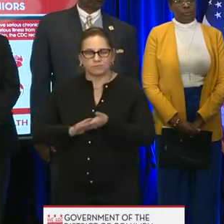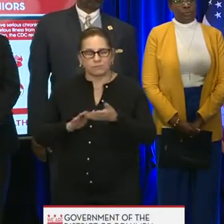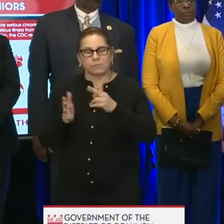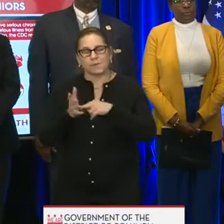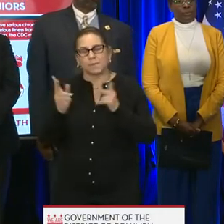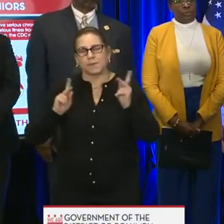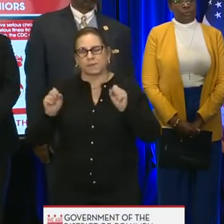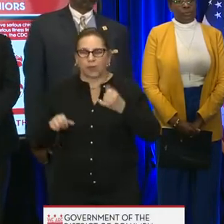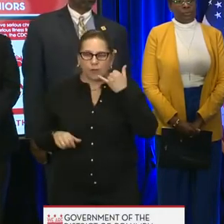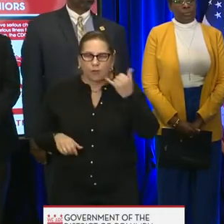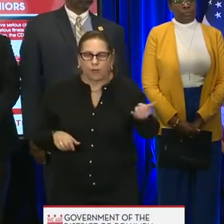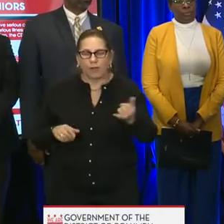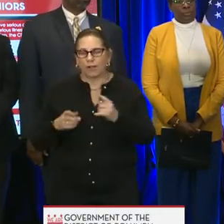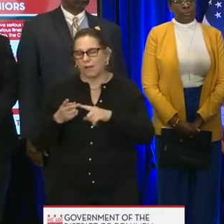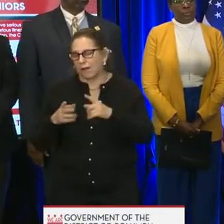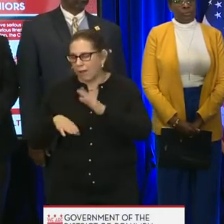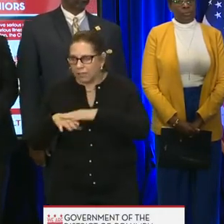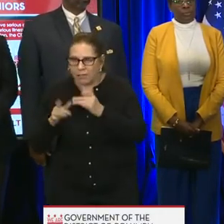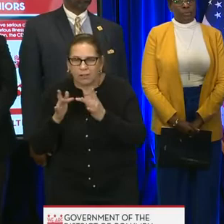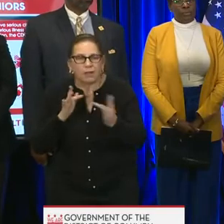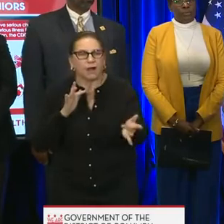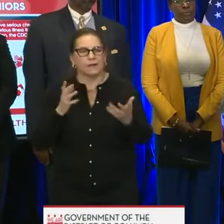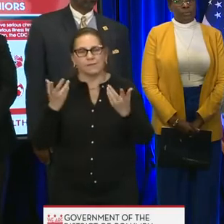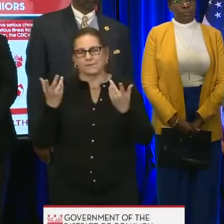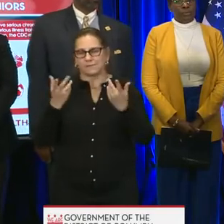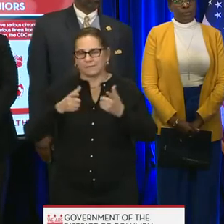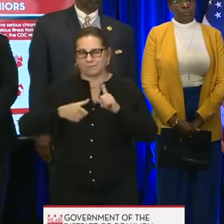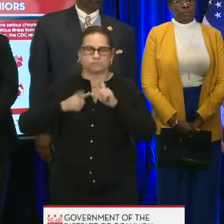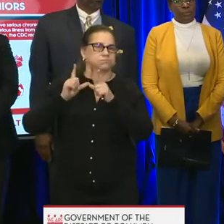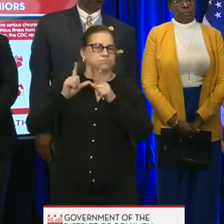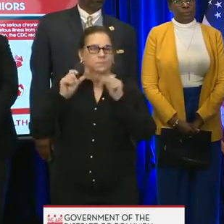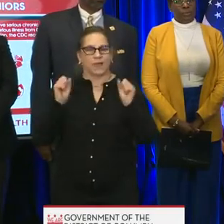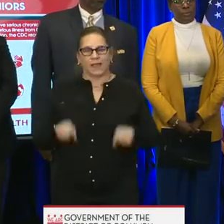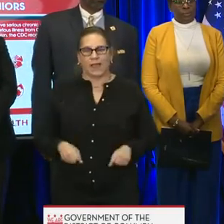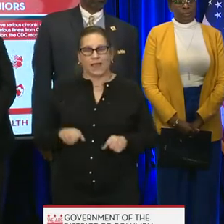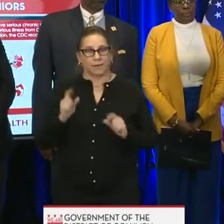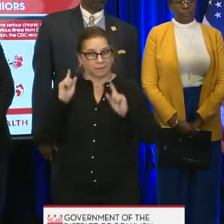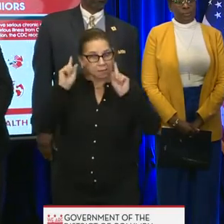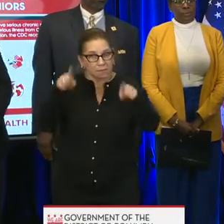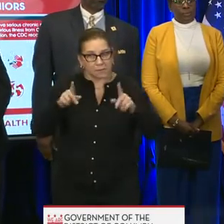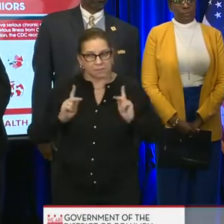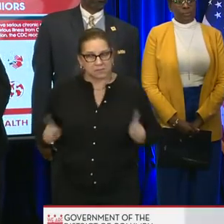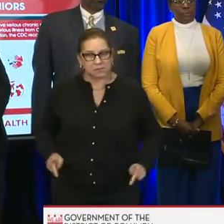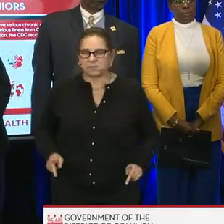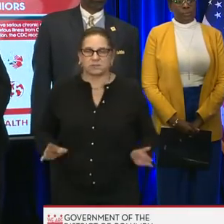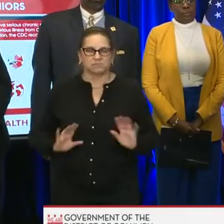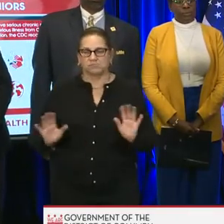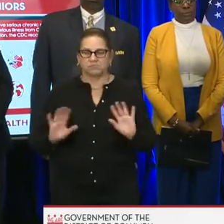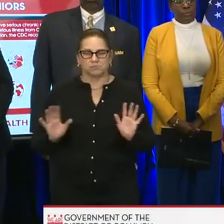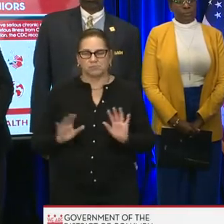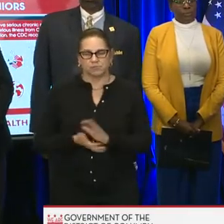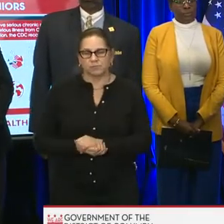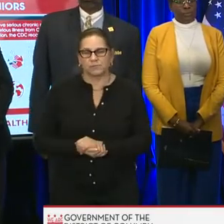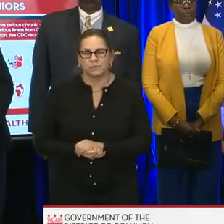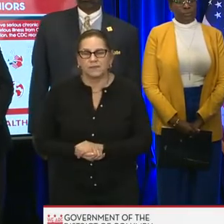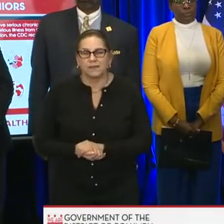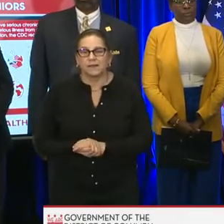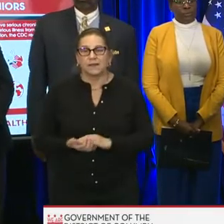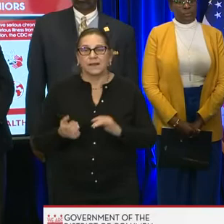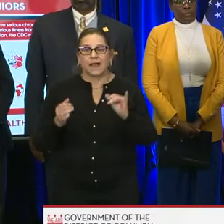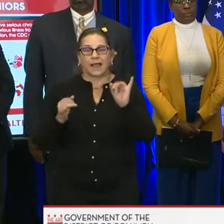know exactly how your operations have changed. Where possible, if there are due dates during